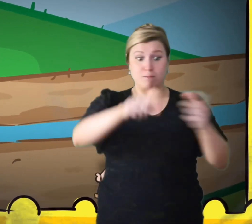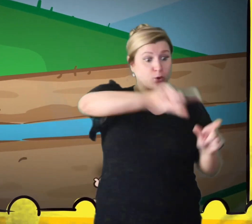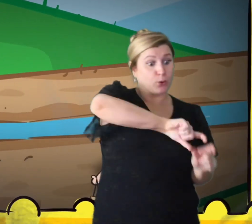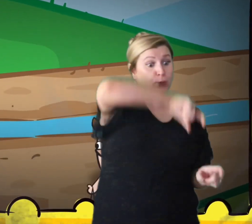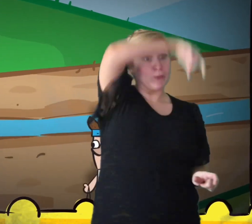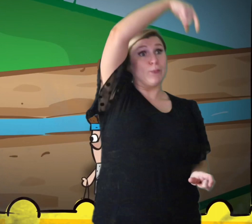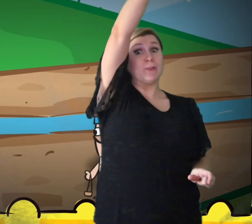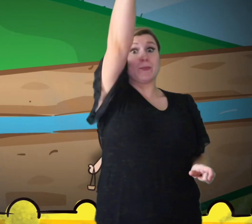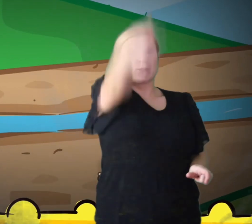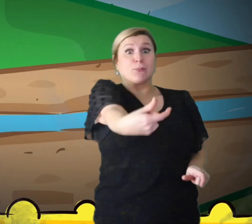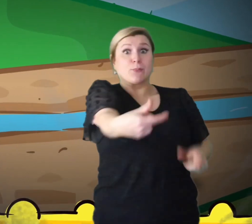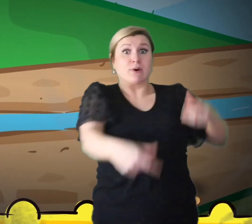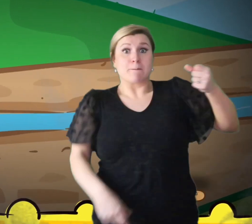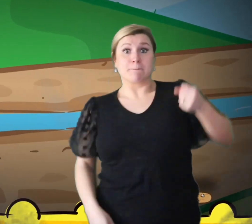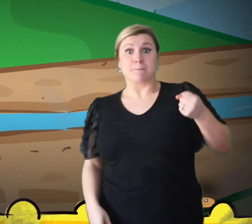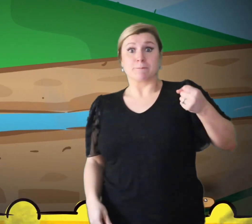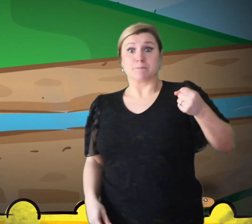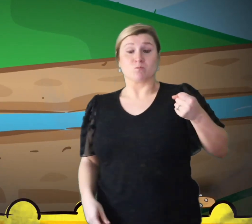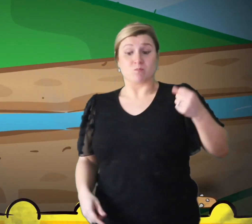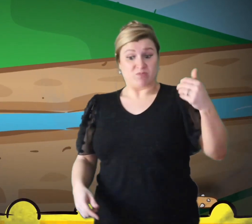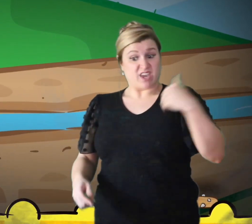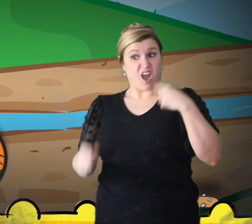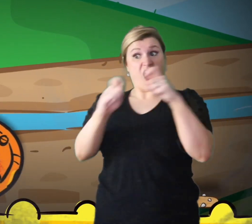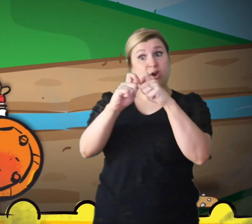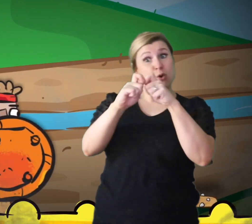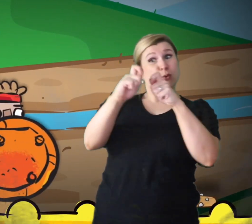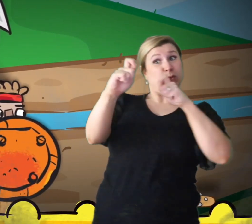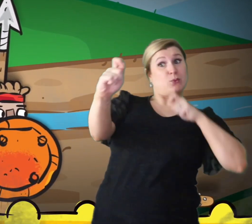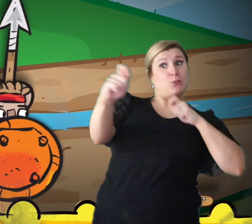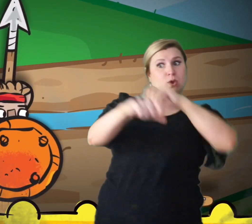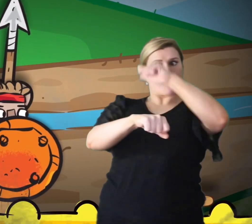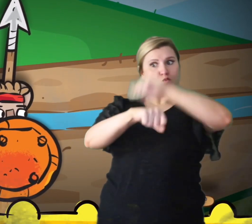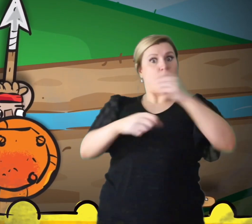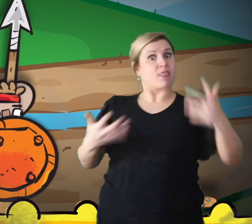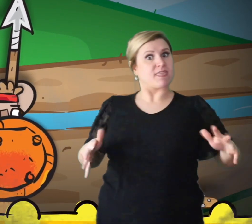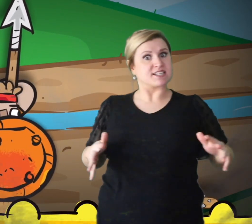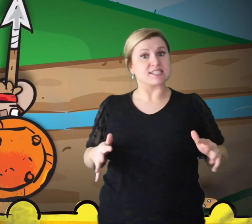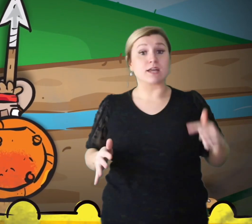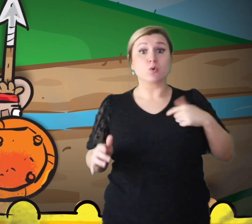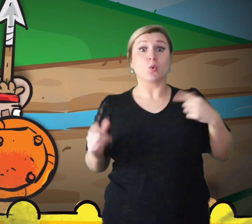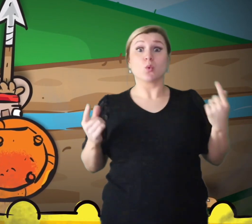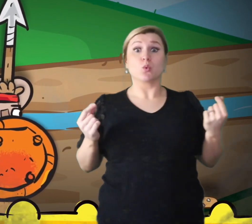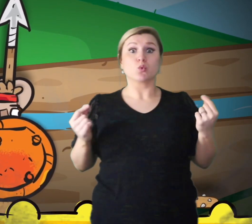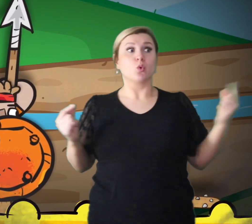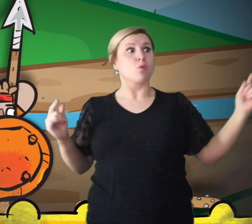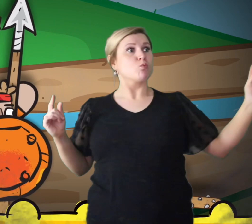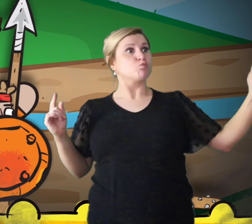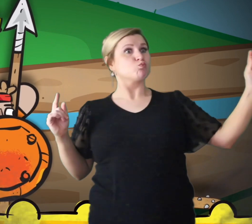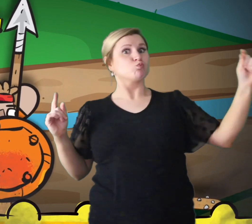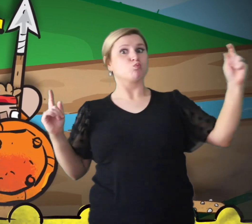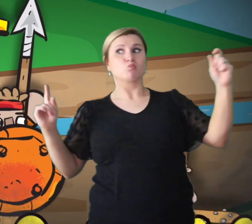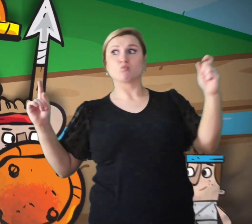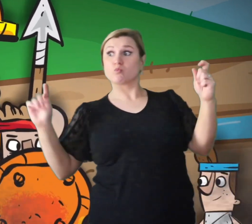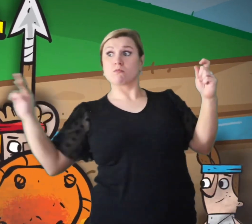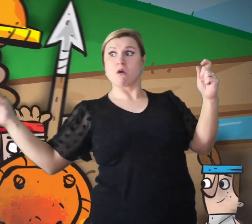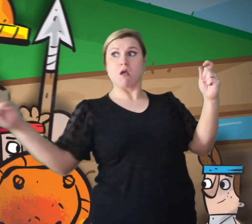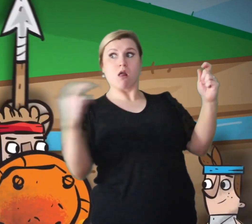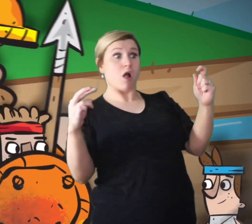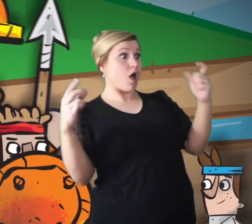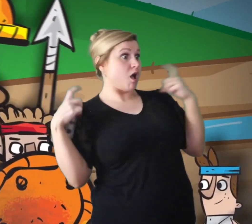the valley to fight Goliath. When Goliath saw him coming, he sneered at him and yelled bad things at